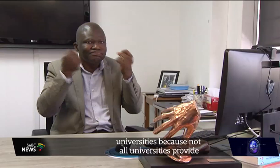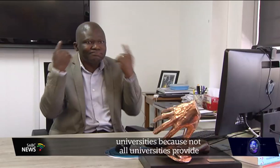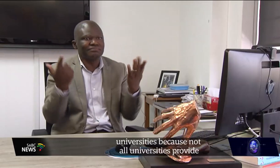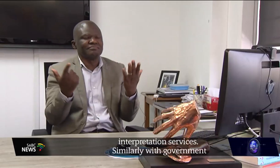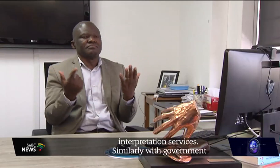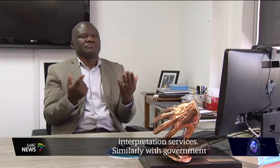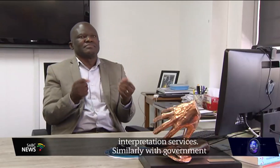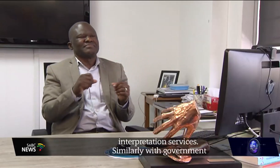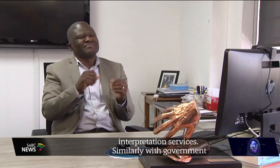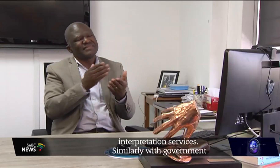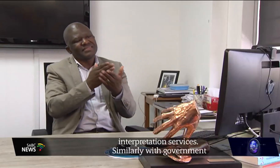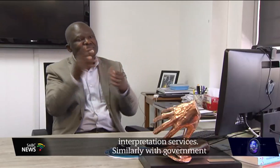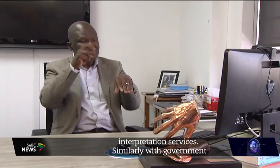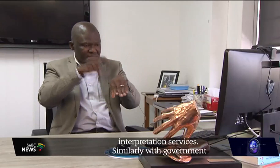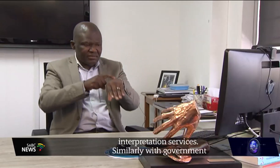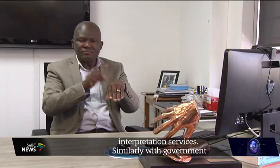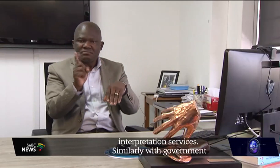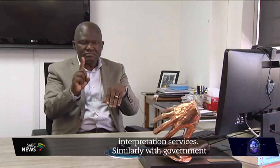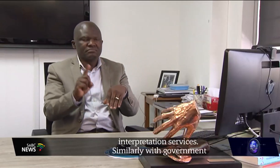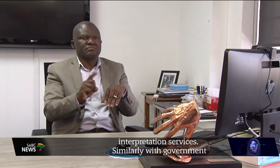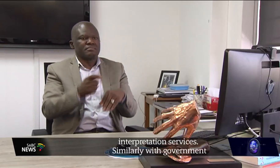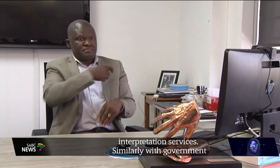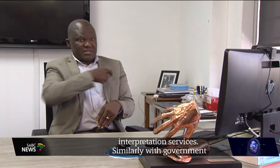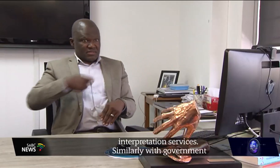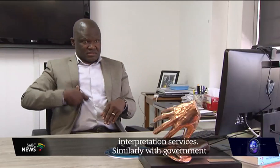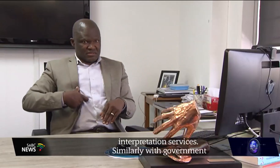interpretation services a di gona mo di-university ka moka.